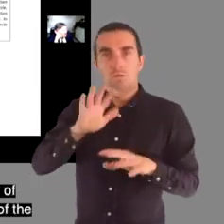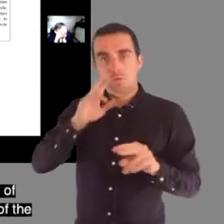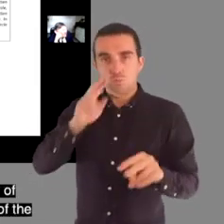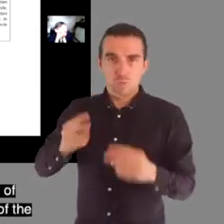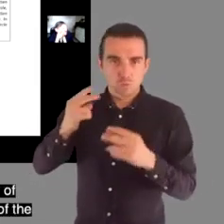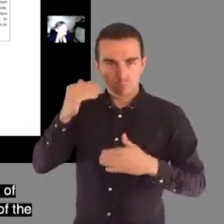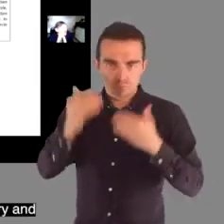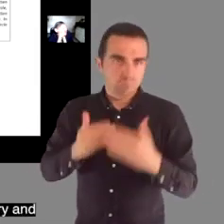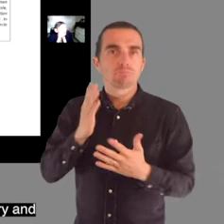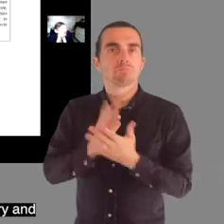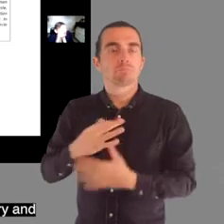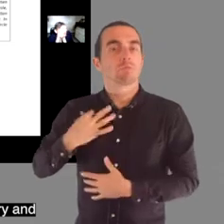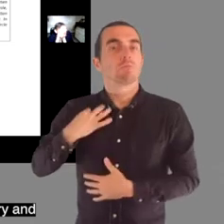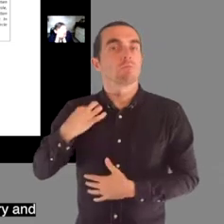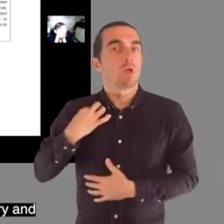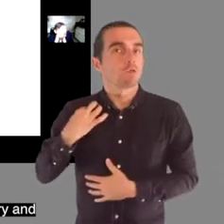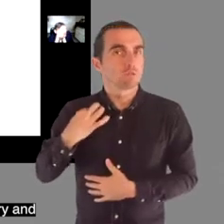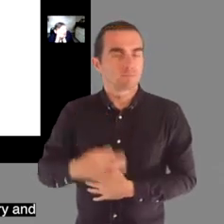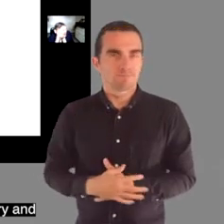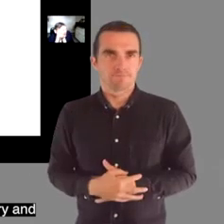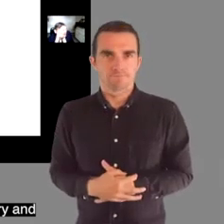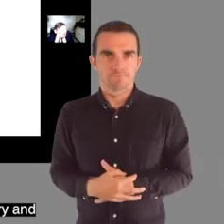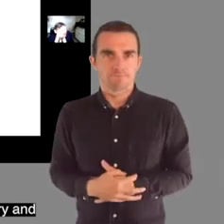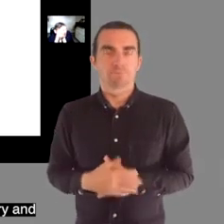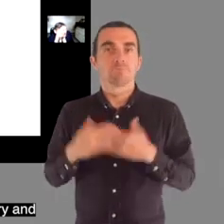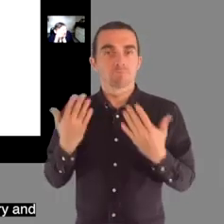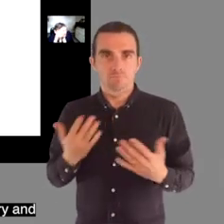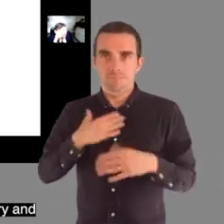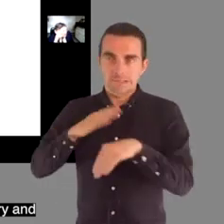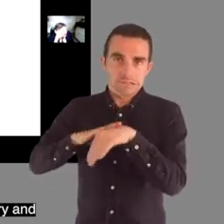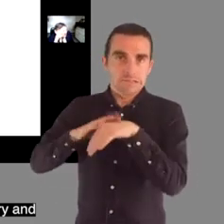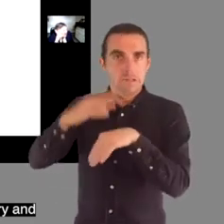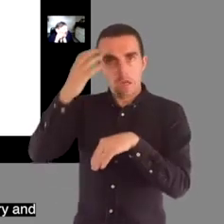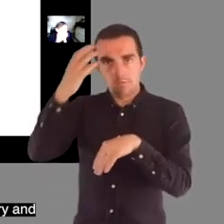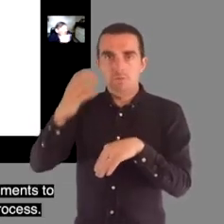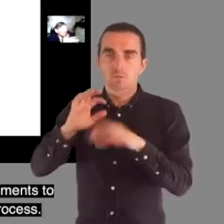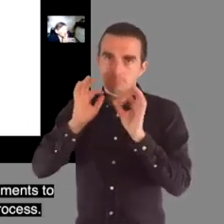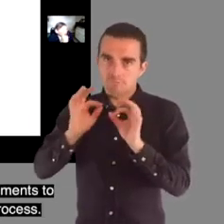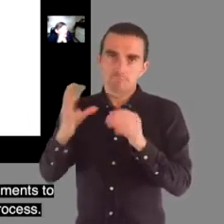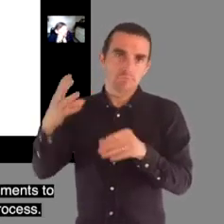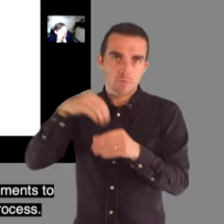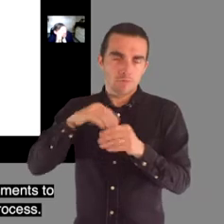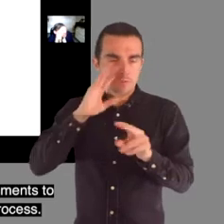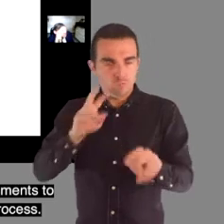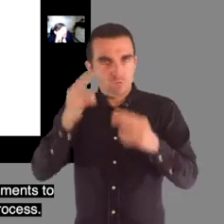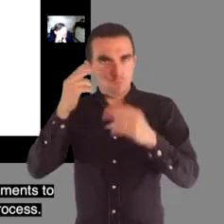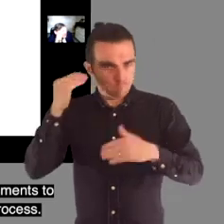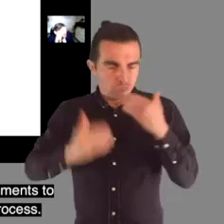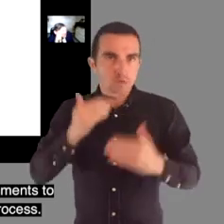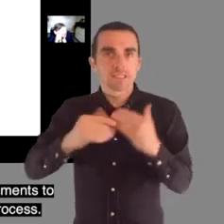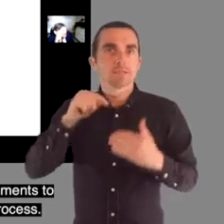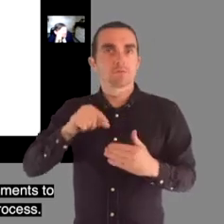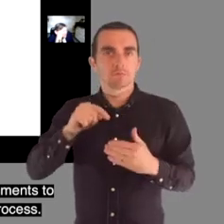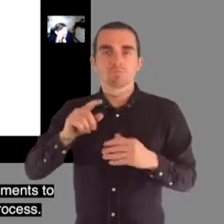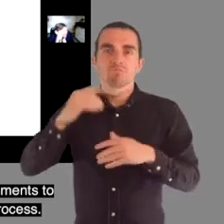doing it. And these are some of the ways that we can do it. The review process is voluntary, and therefore we have to urge governments